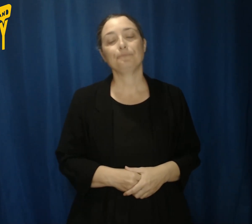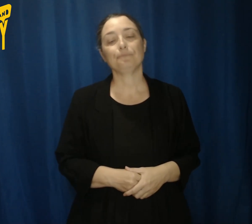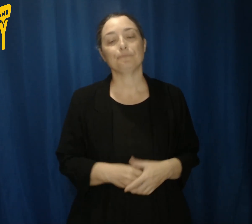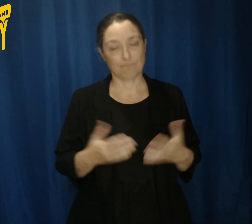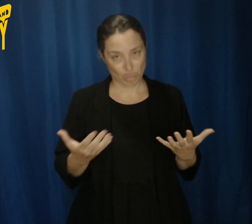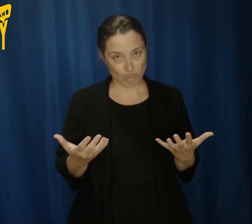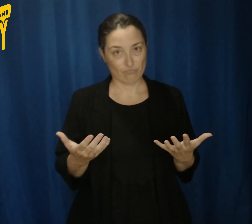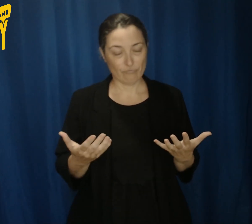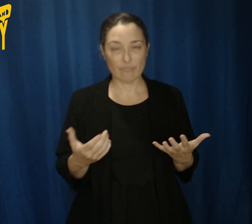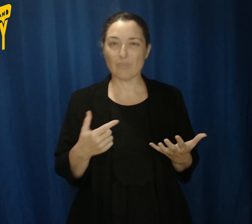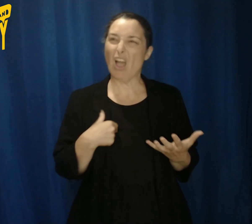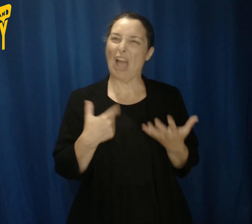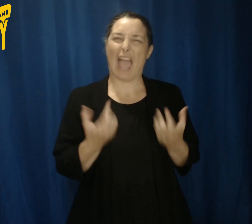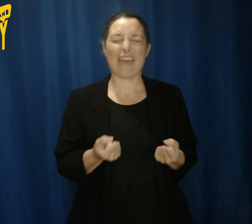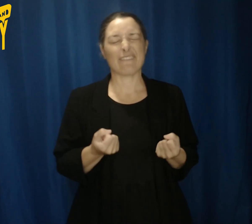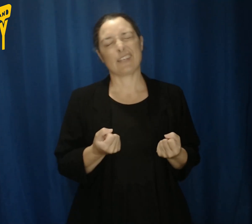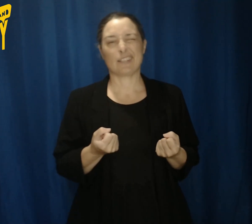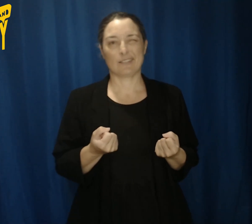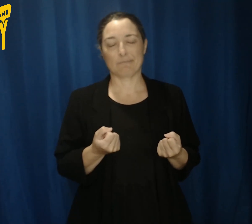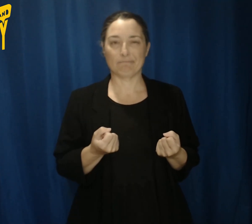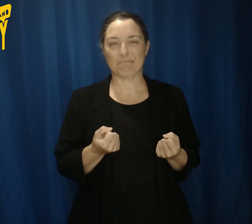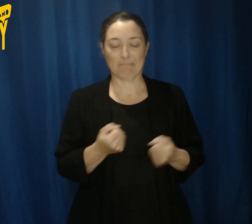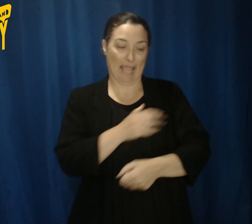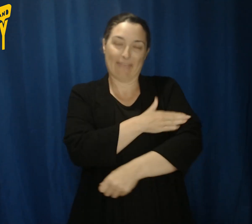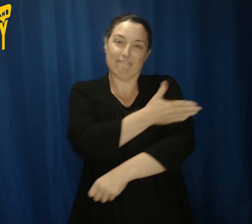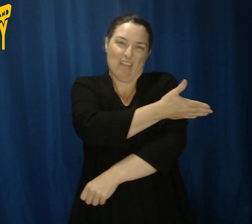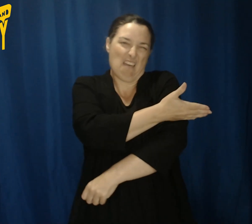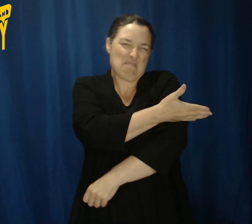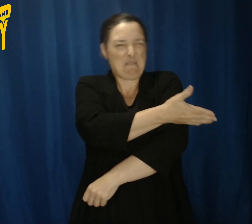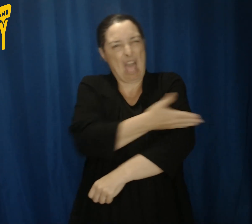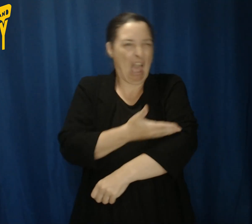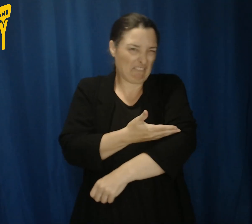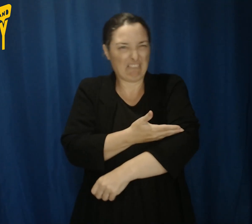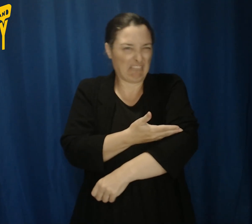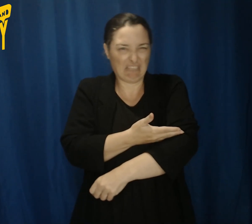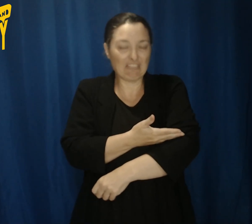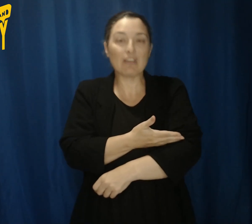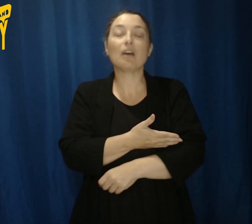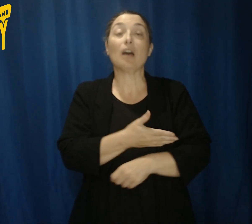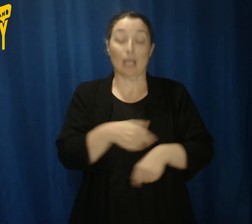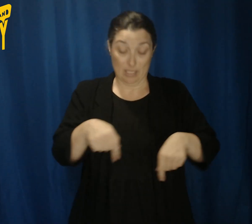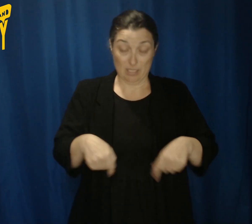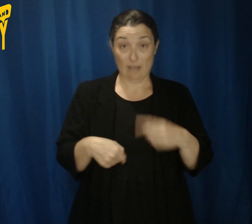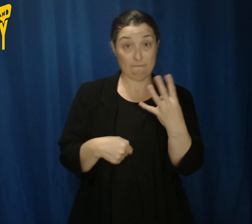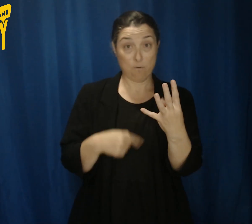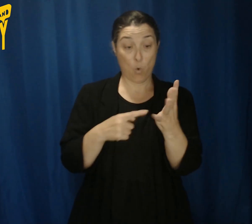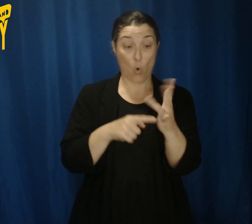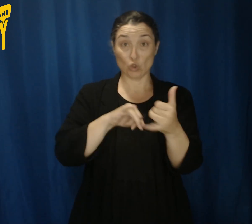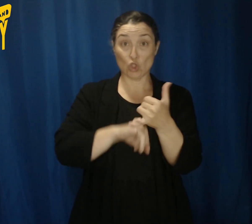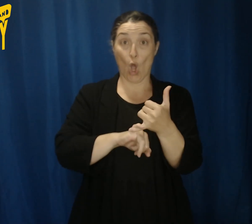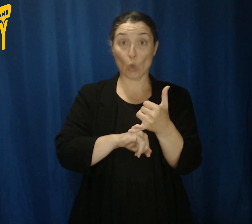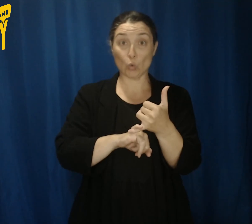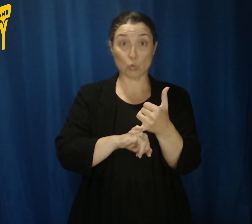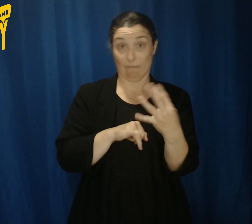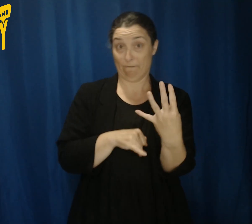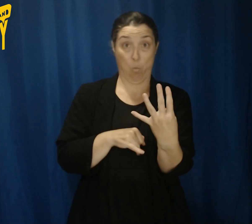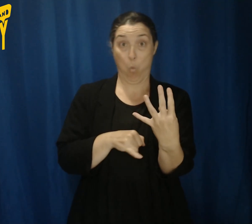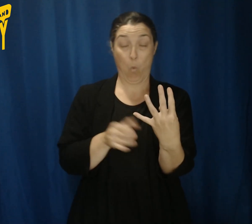I have about half a left arm. I've only got 4 toes in the entire world on my left